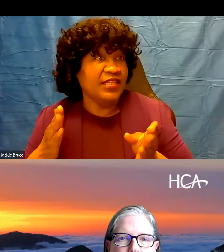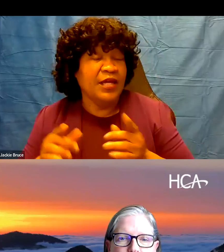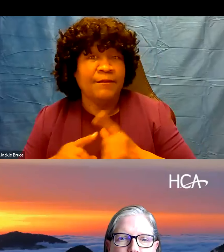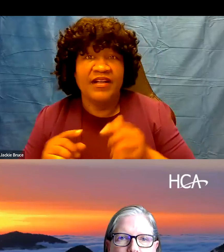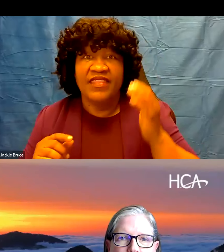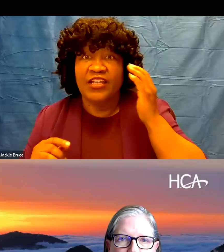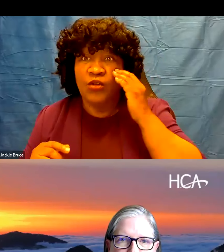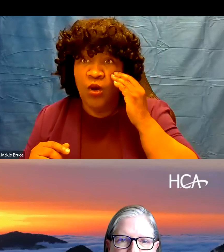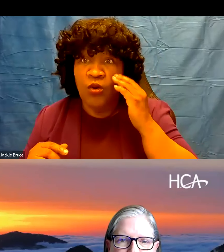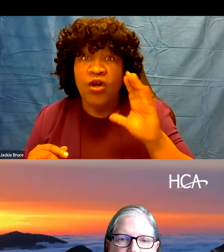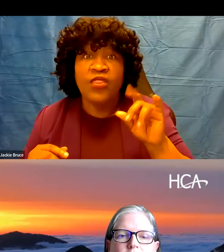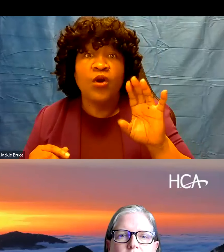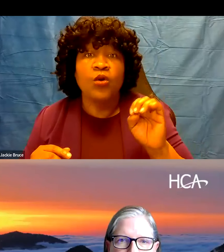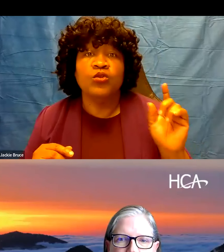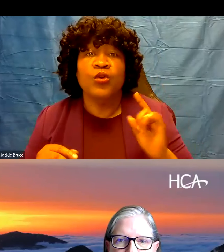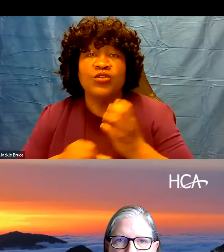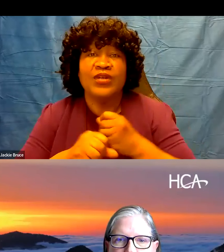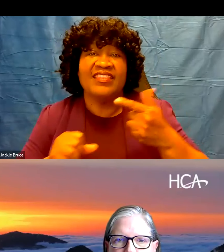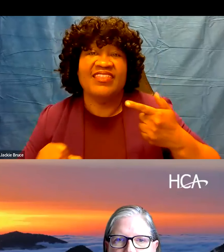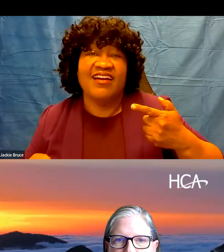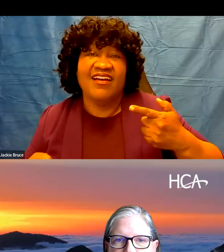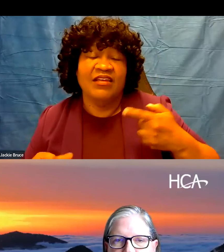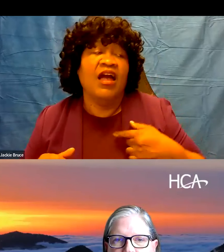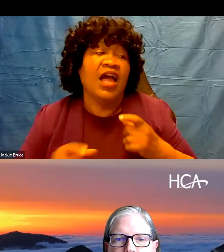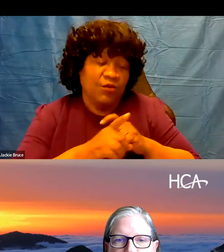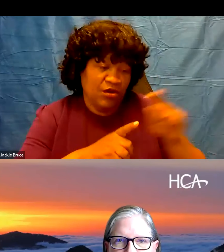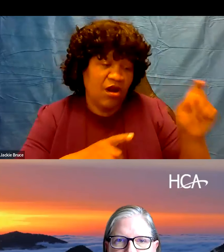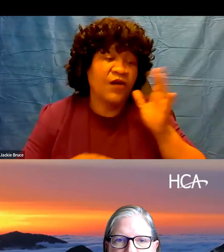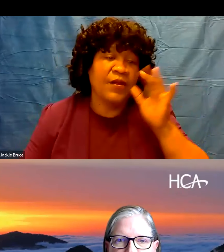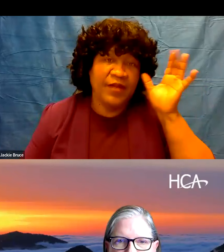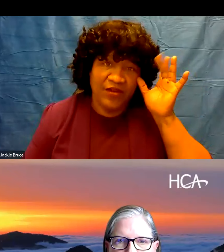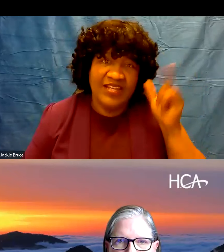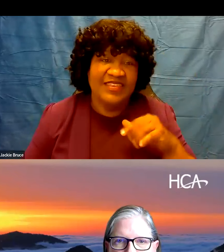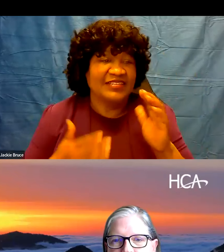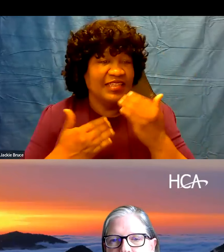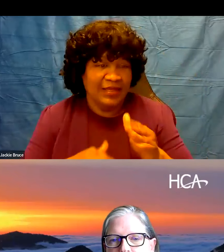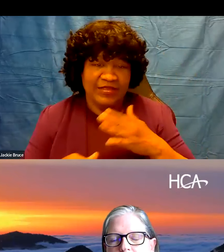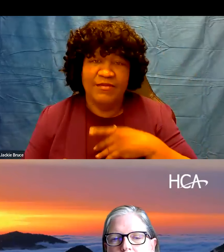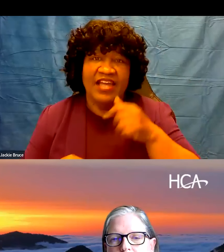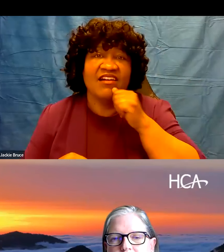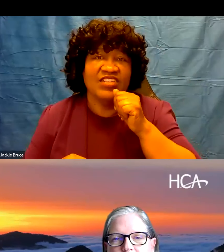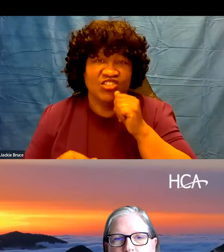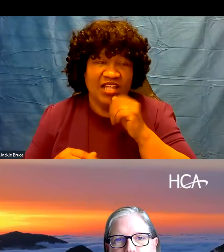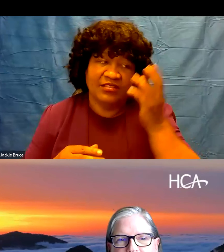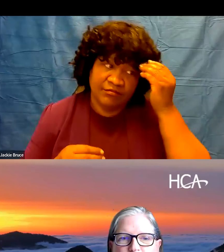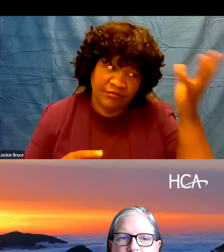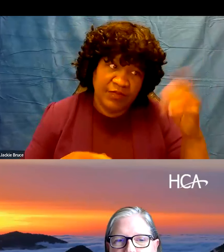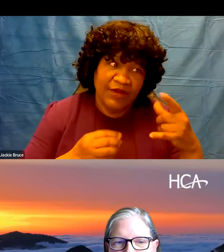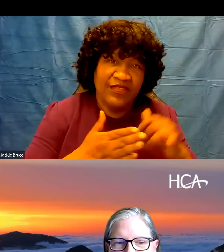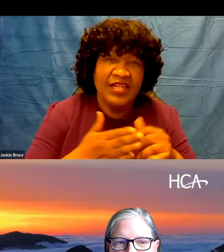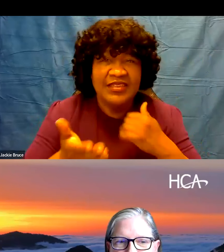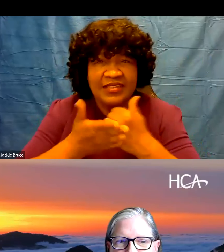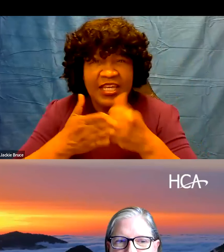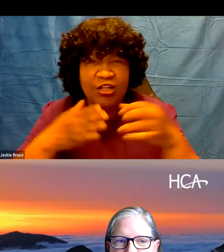code to the gun safe. I can call that parent. That's a limit of my confidentiality. So does that help explain